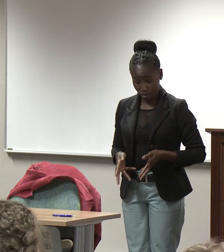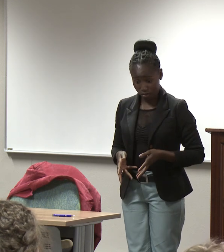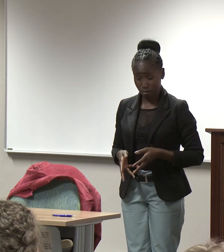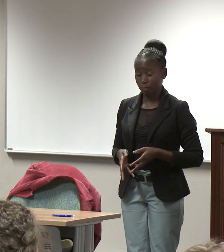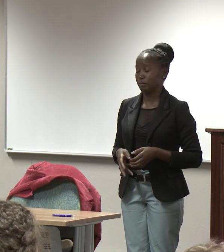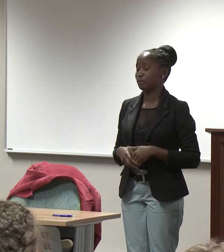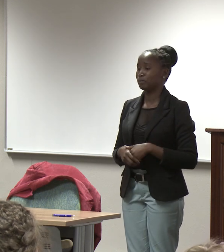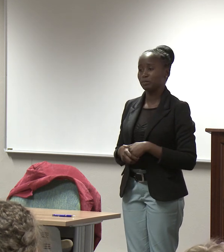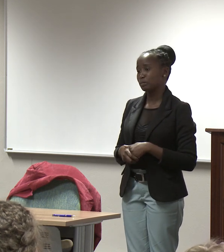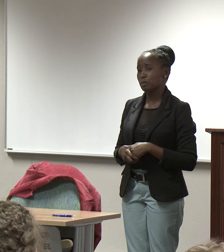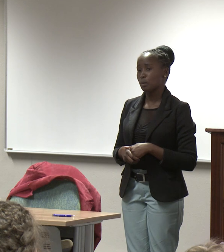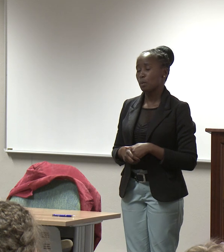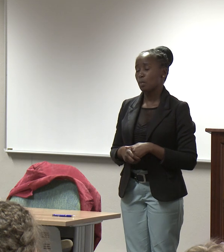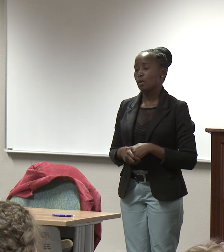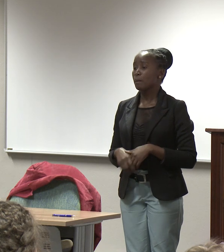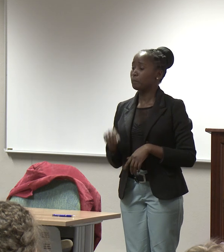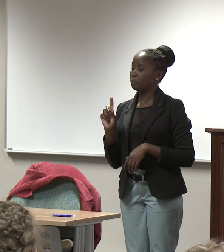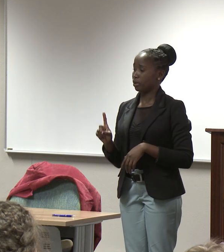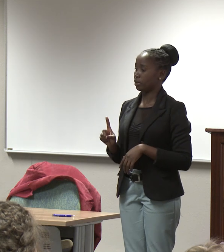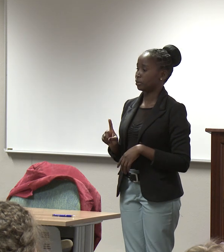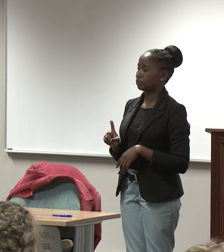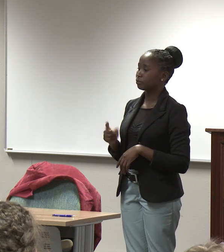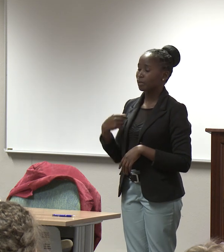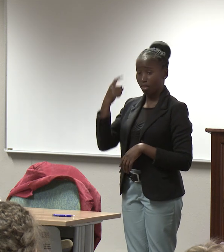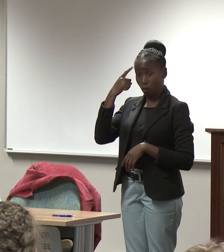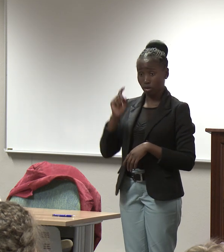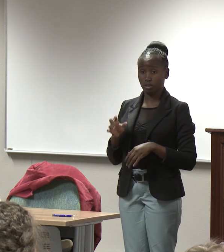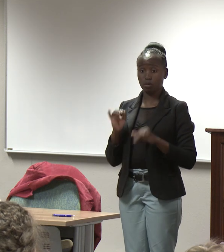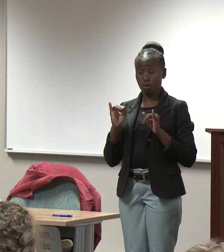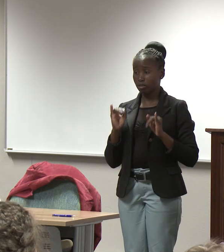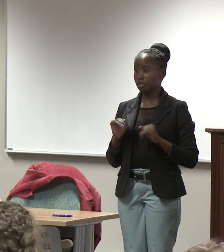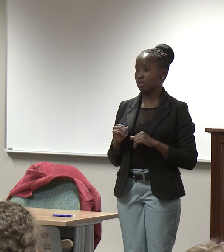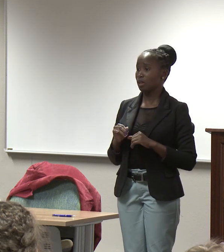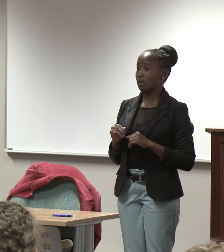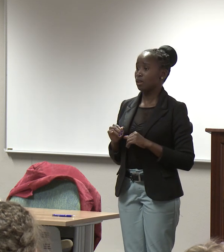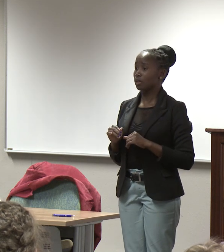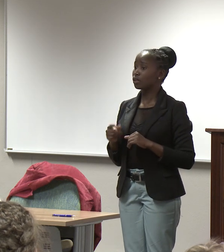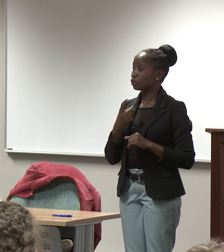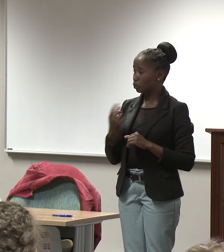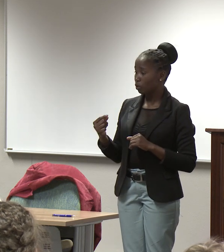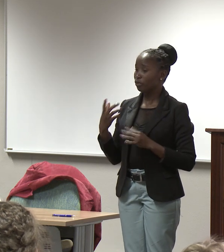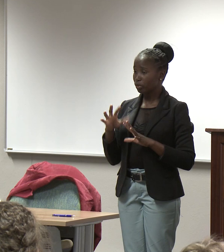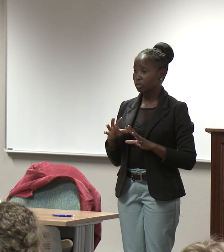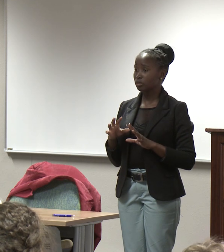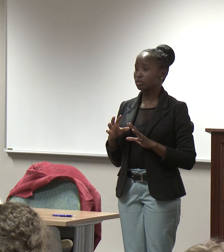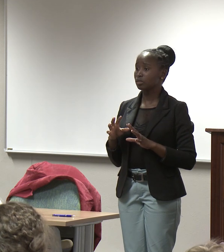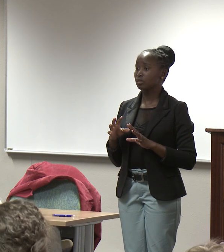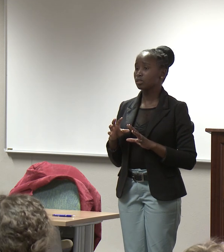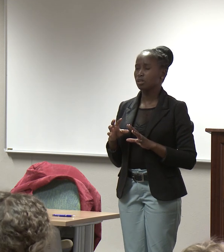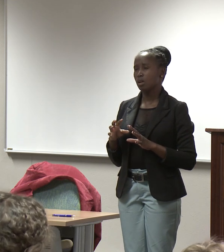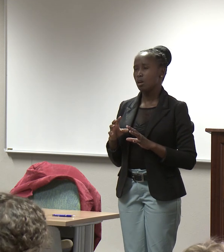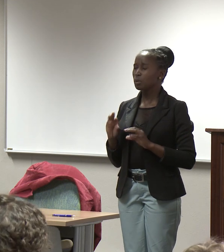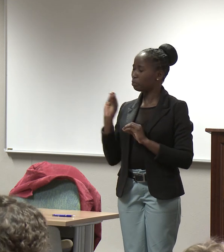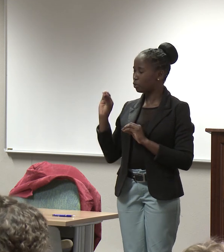in any case, I think that this crisis aggravated in last 20 or 30